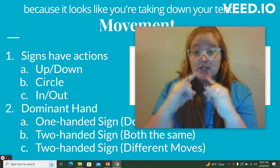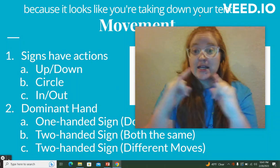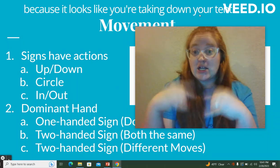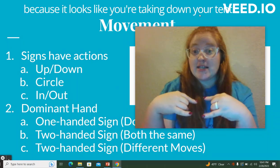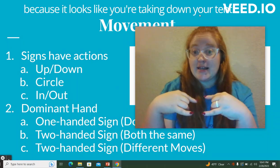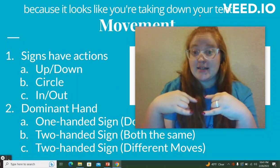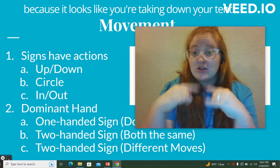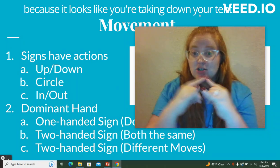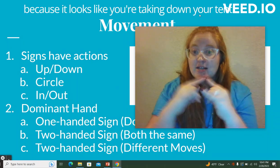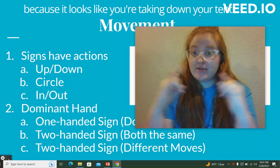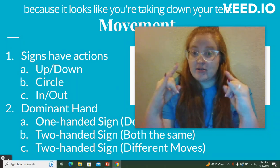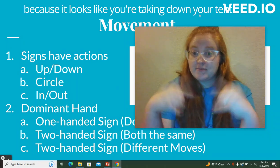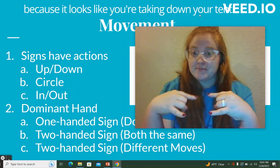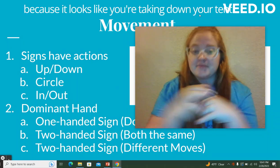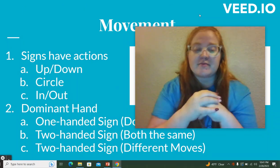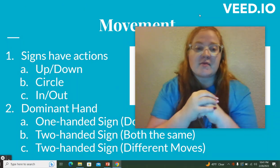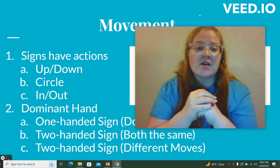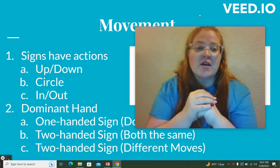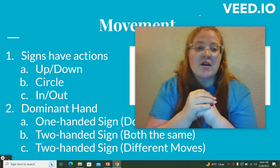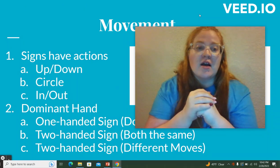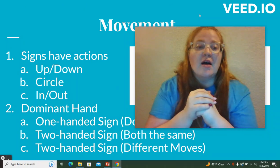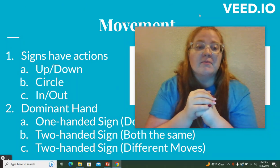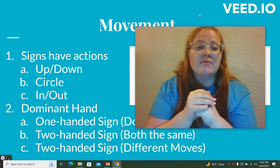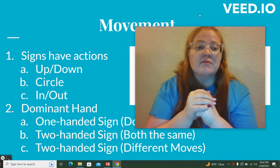because it looks like you're taking down your tent.